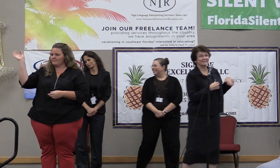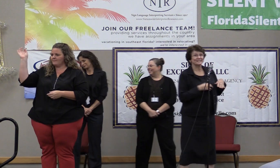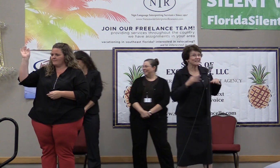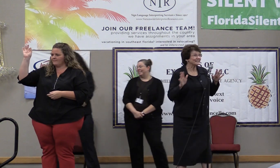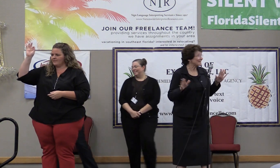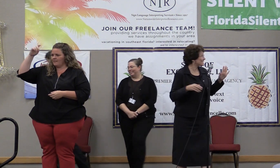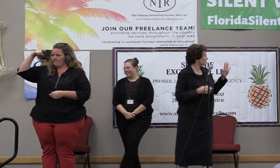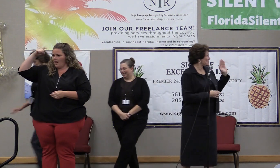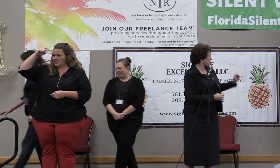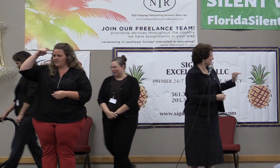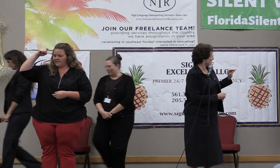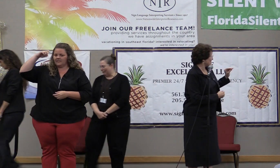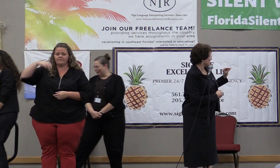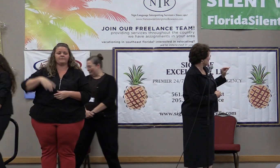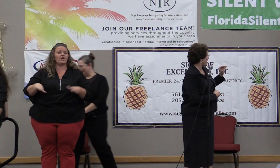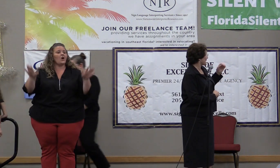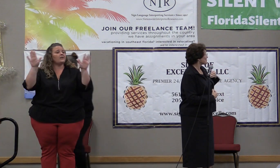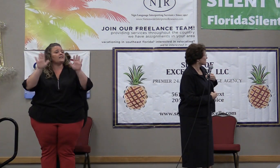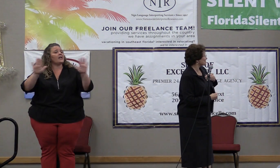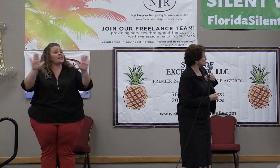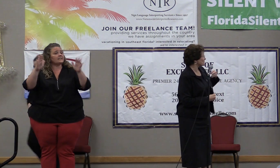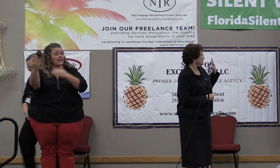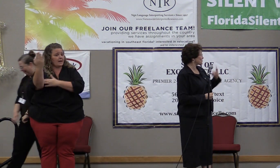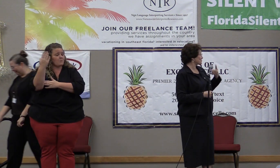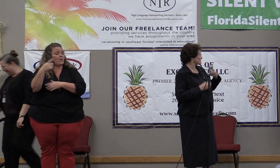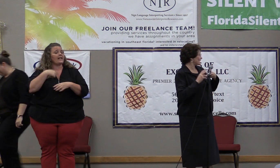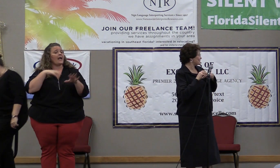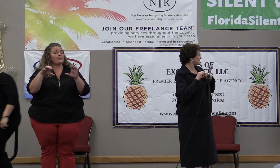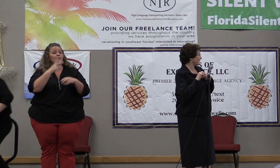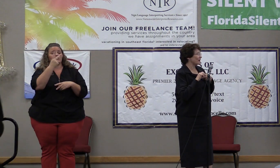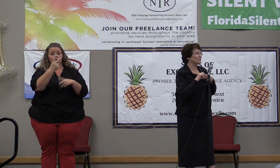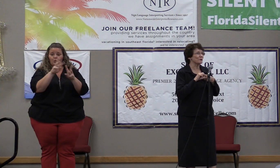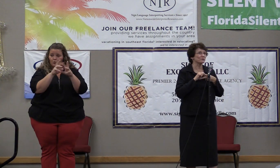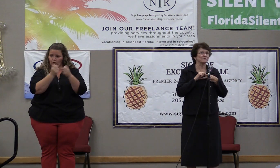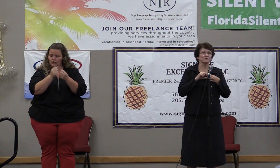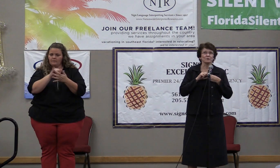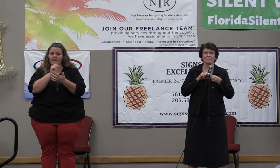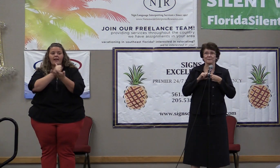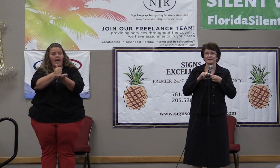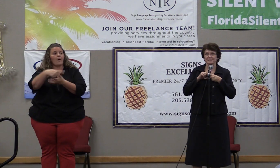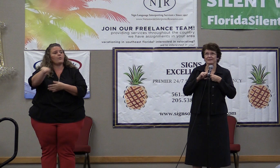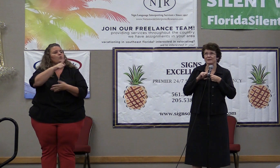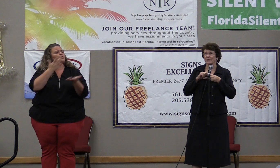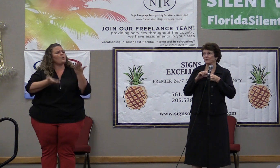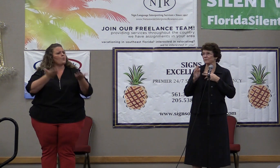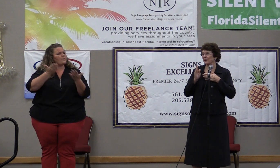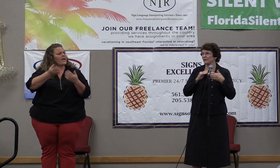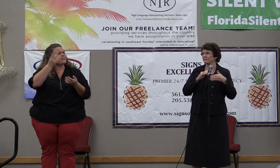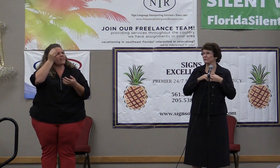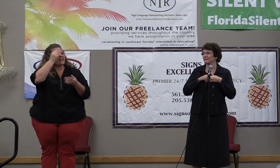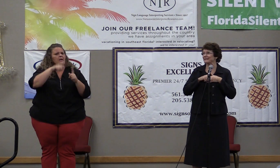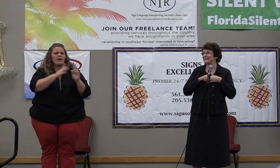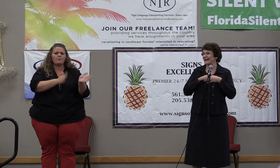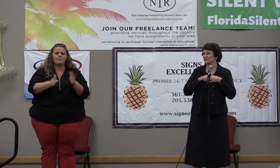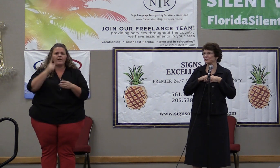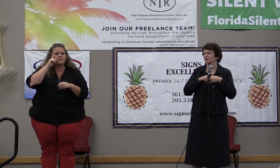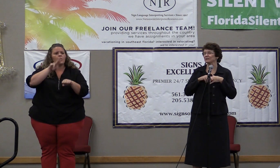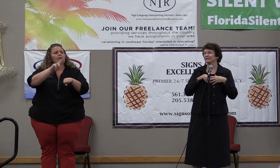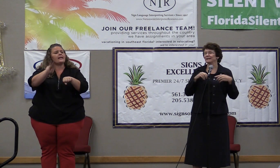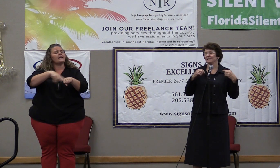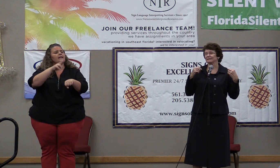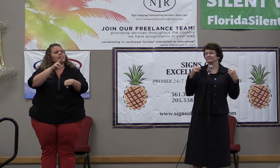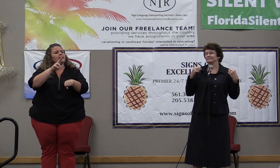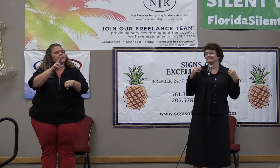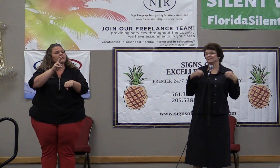Then on Sunday morning, I'm going to be doing 2 workshops that help those of you who might be thinking about preparing for the